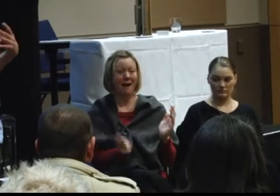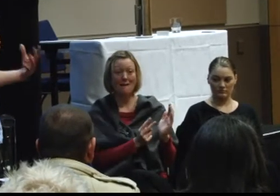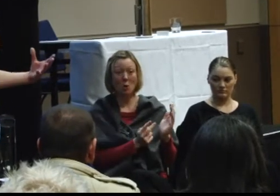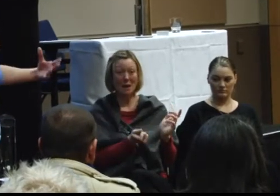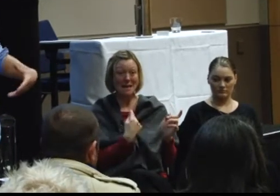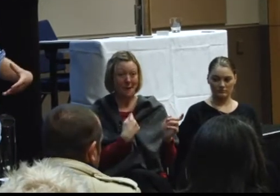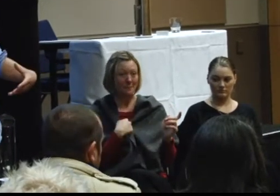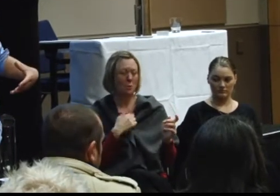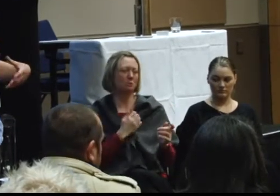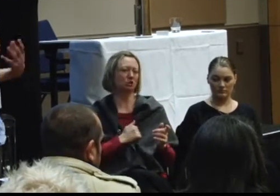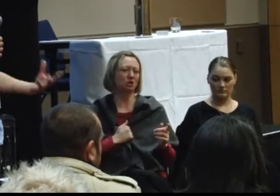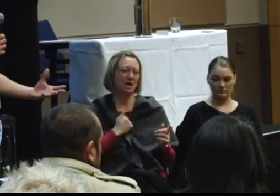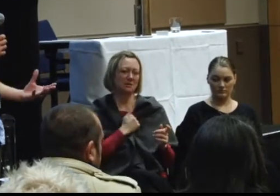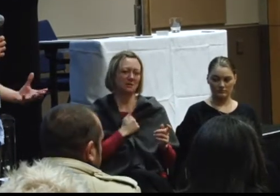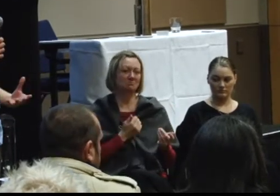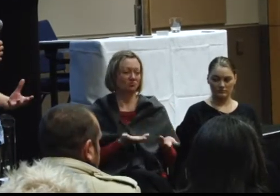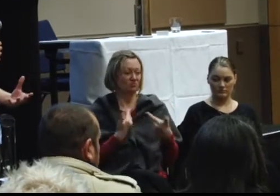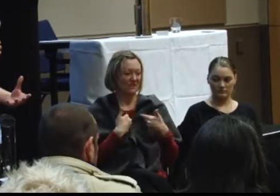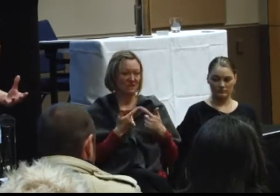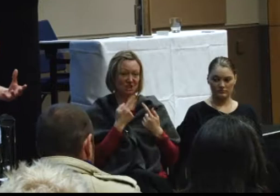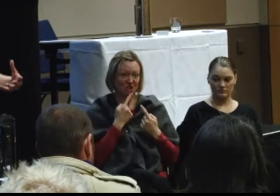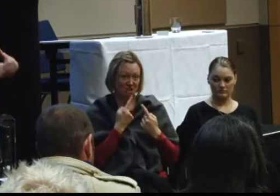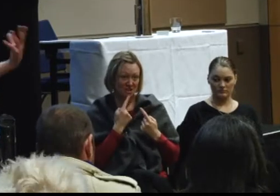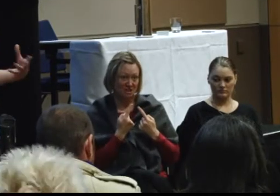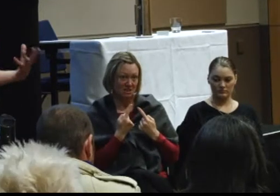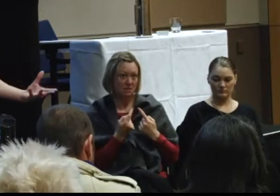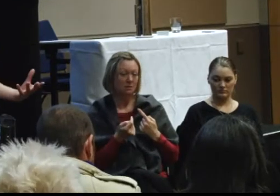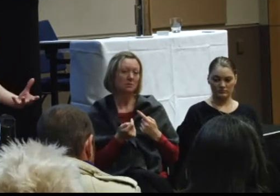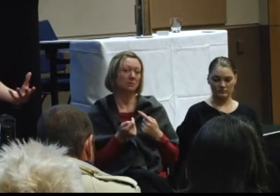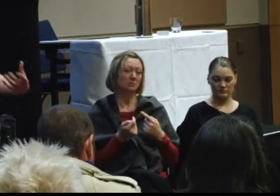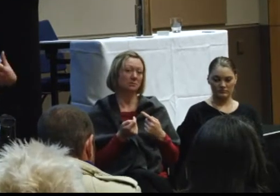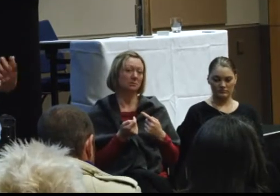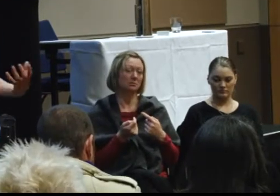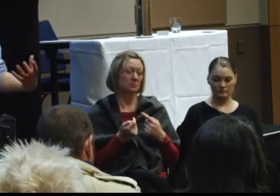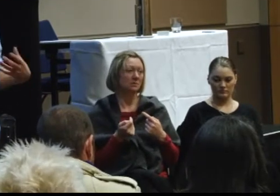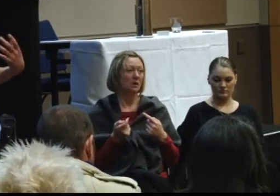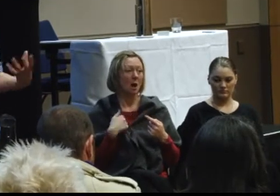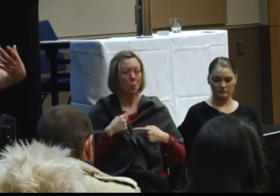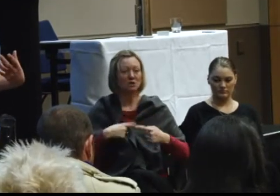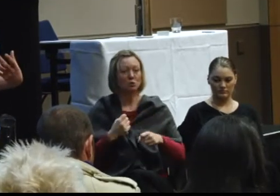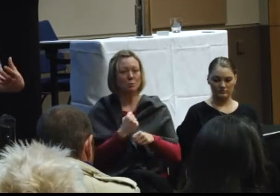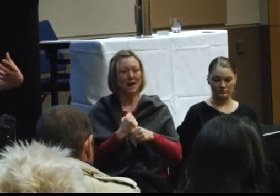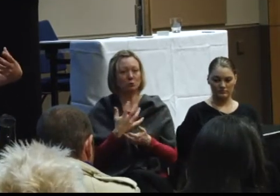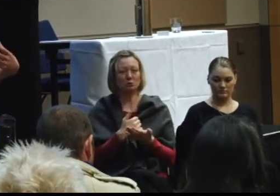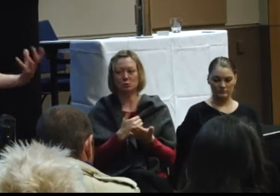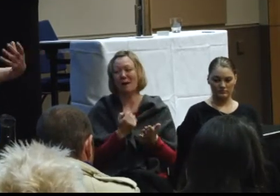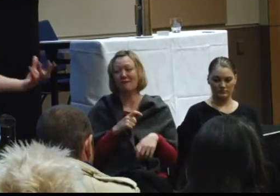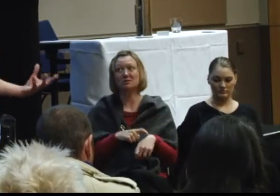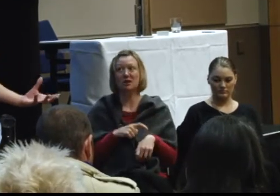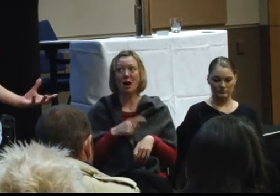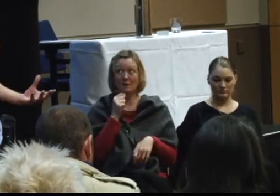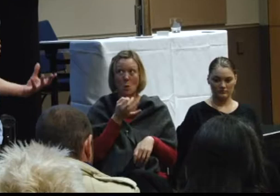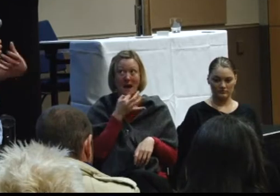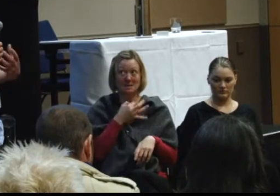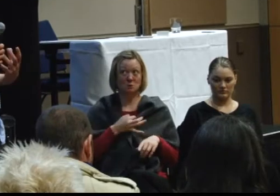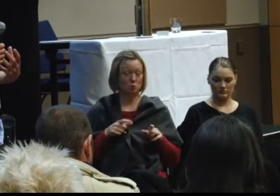document and emailing me and giving me suggestions, and we'll continue to make resources. I have some time to make resources if you ask me to